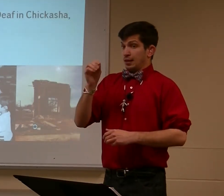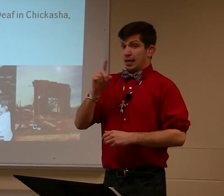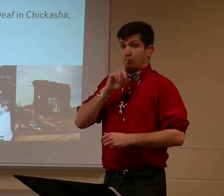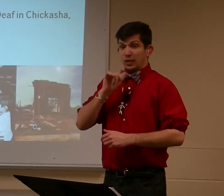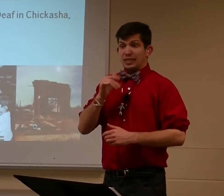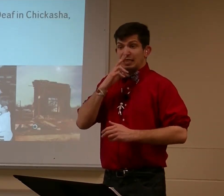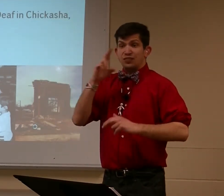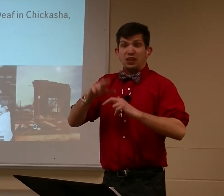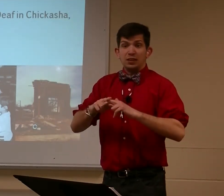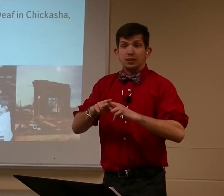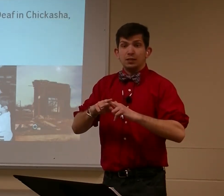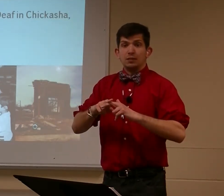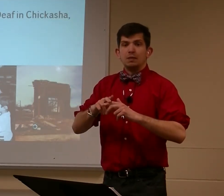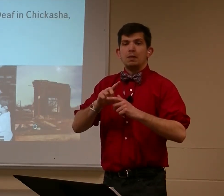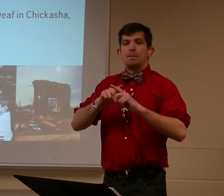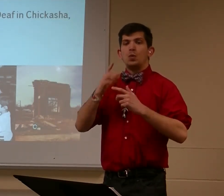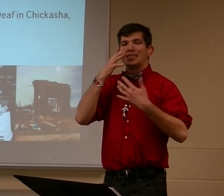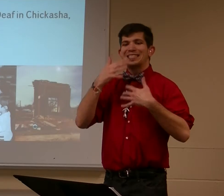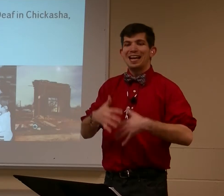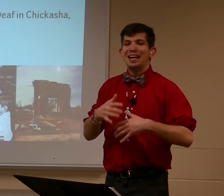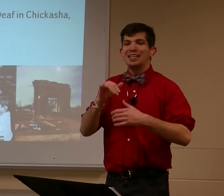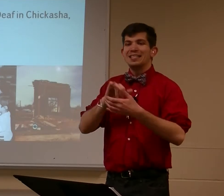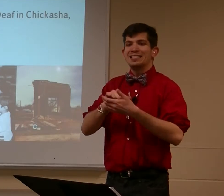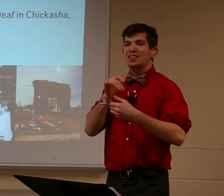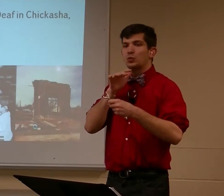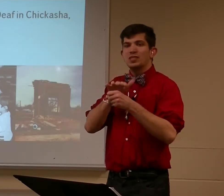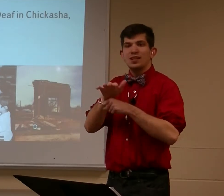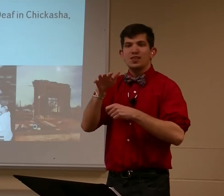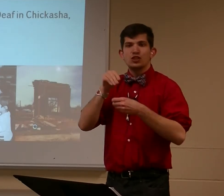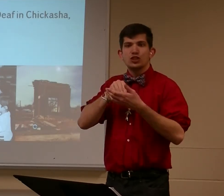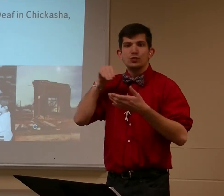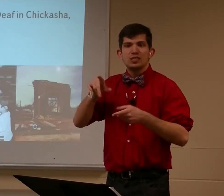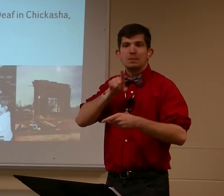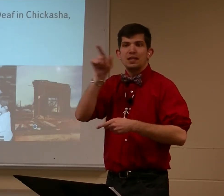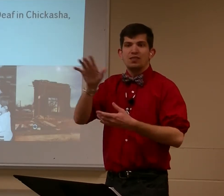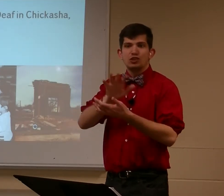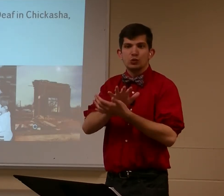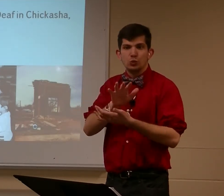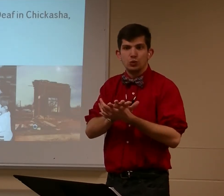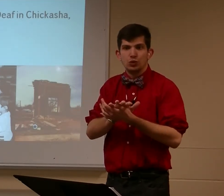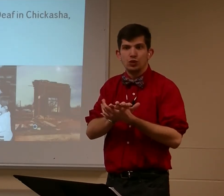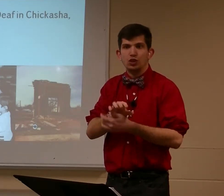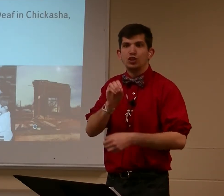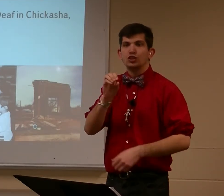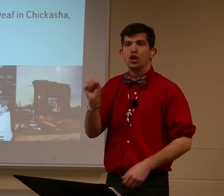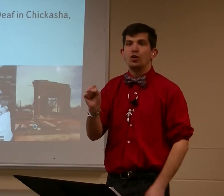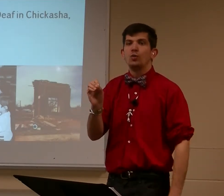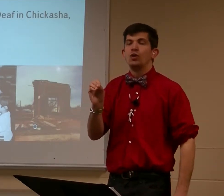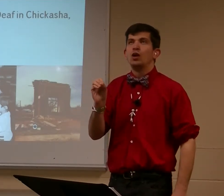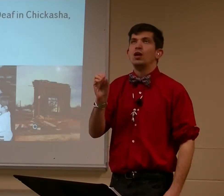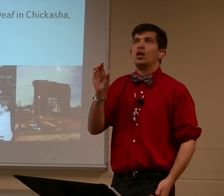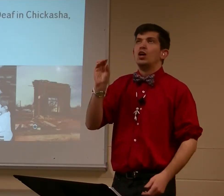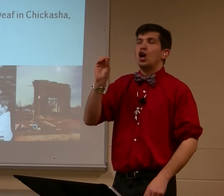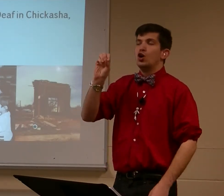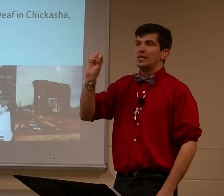And really, it's fun. But what's sad is that there was not enough students to be at the school. So,